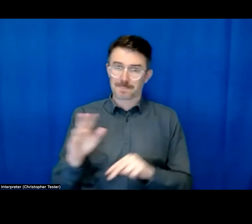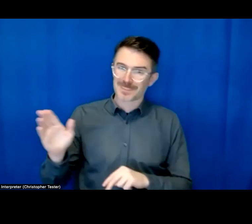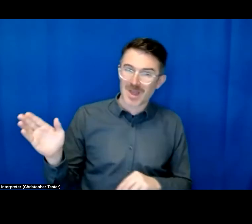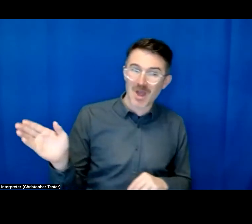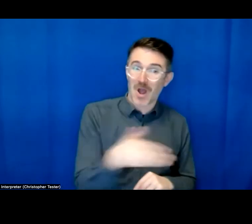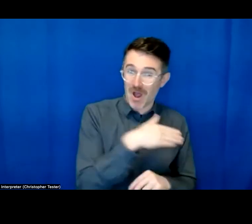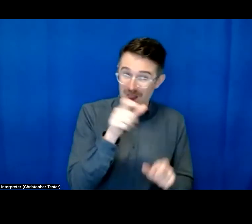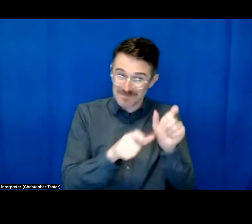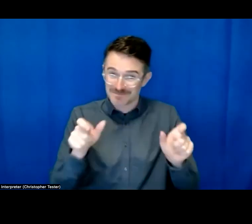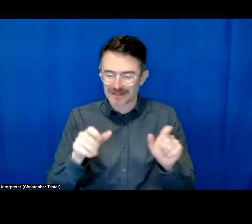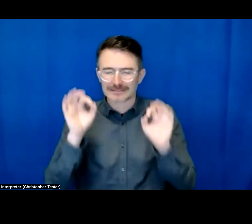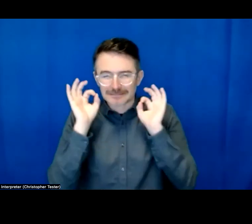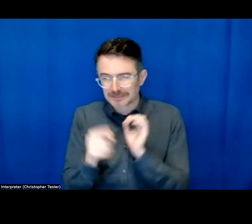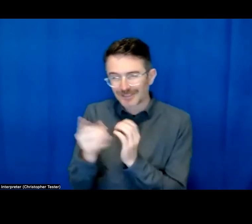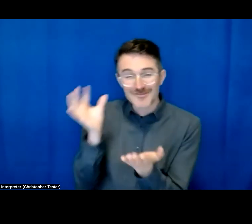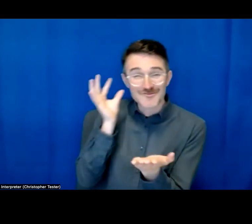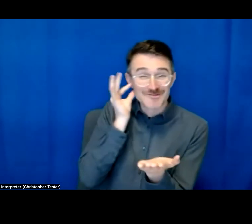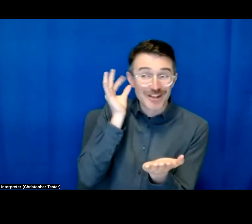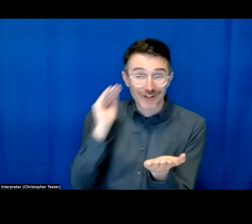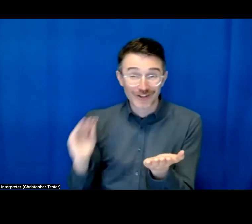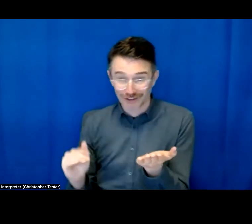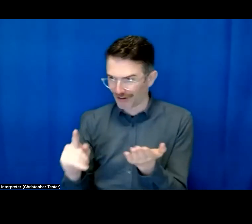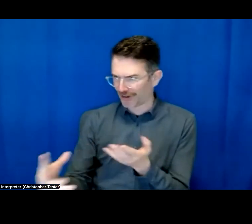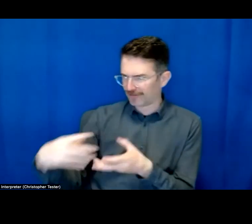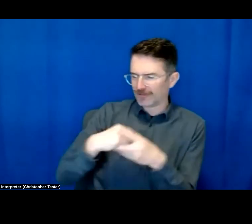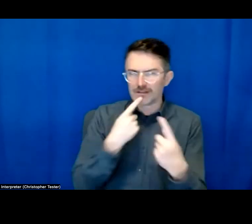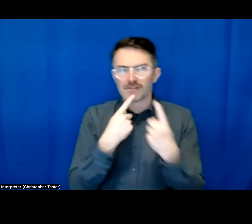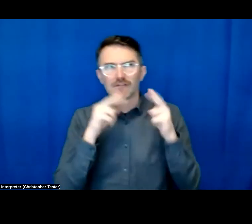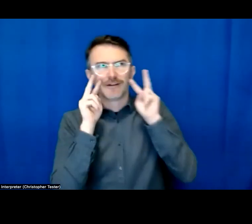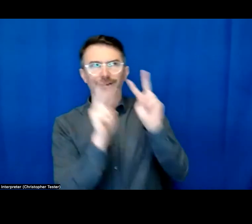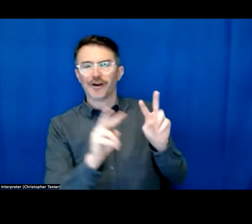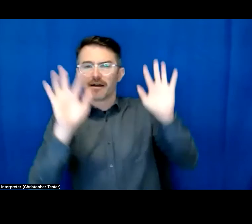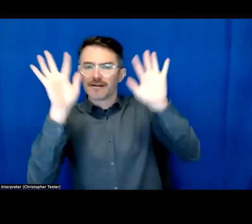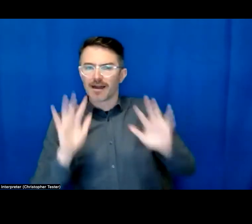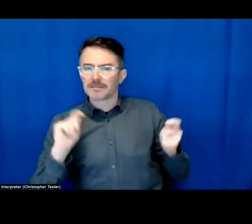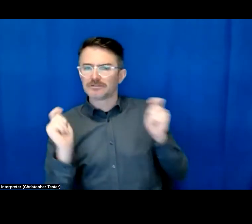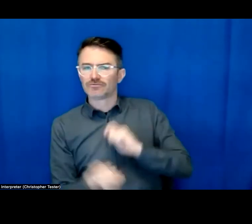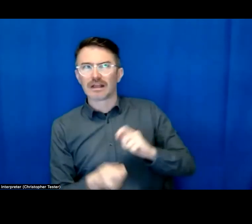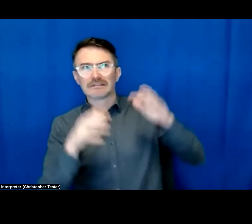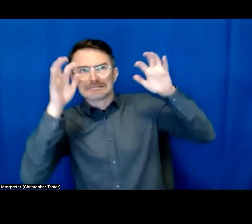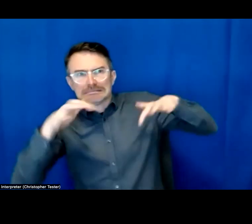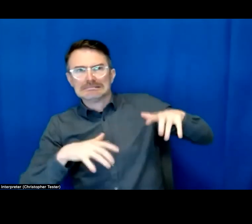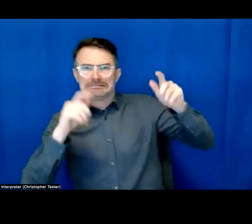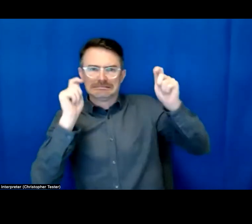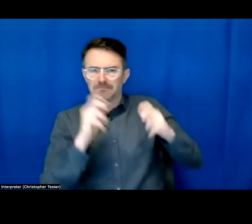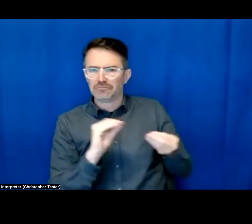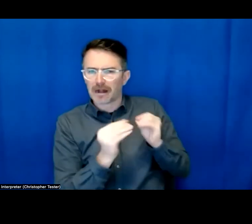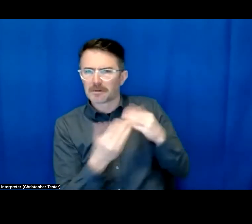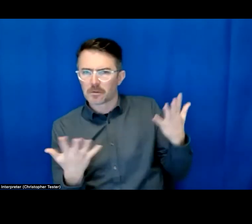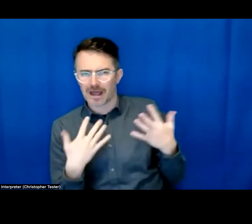equal access to financing, and that these considerations are mainstreamed in national climate change